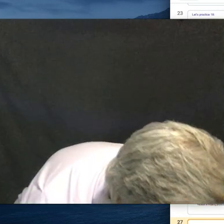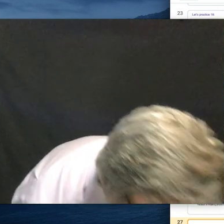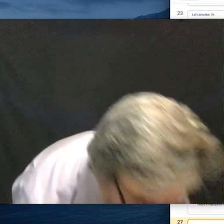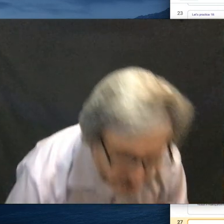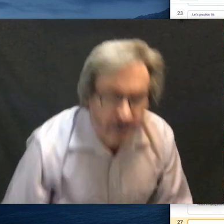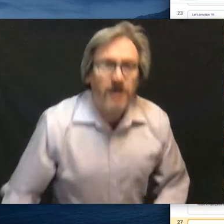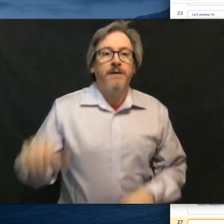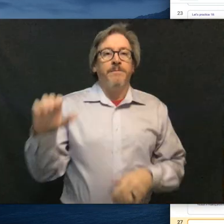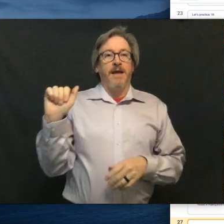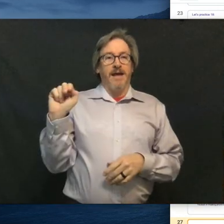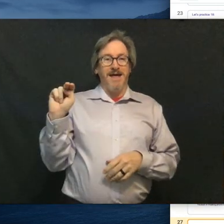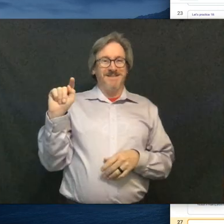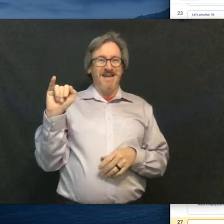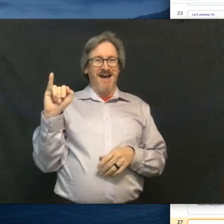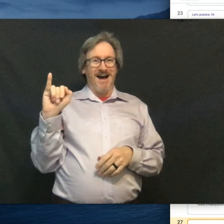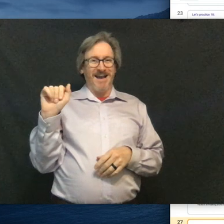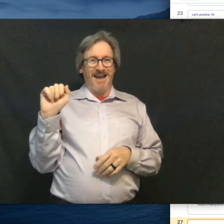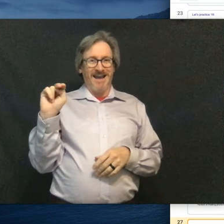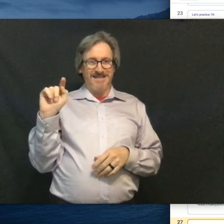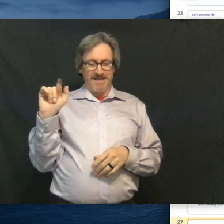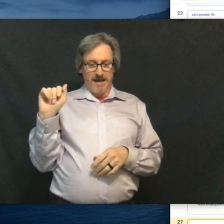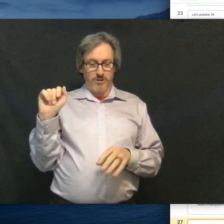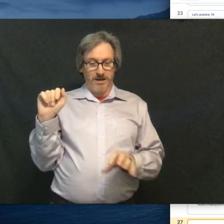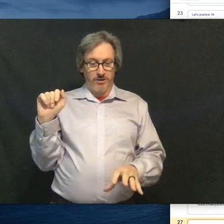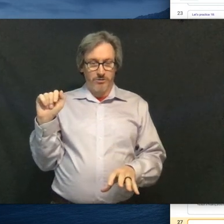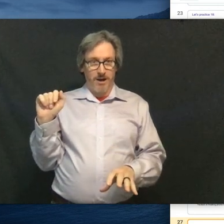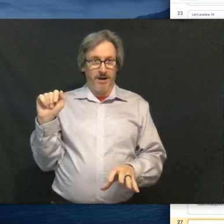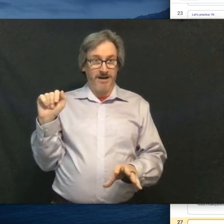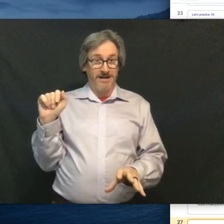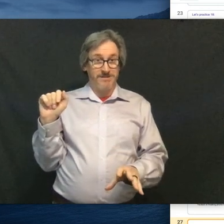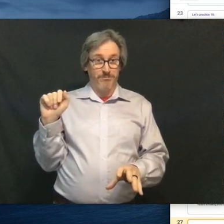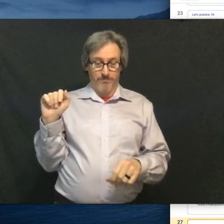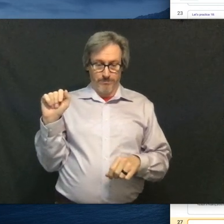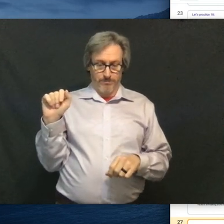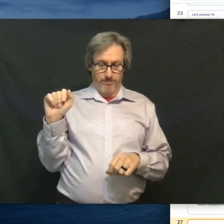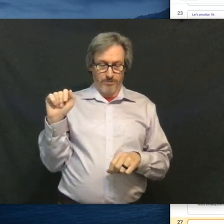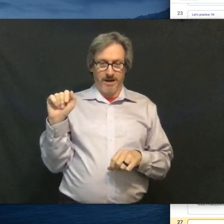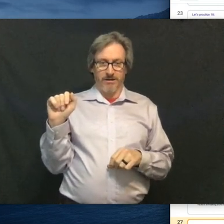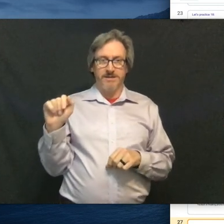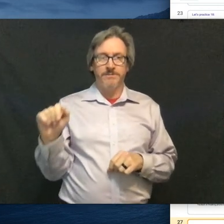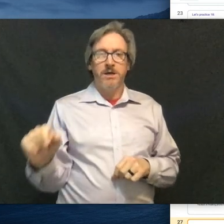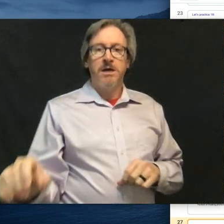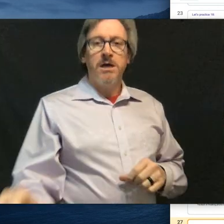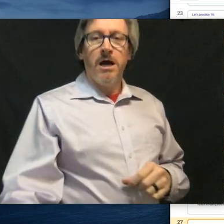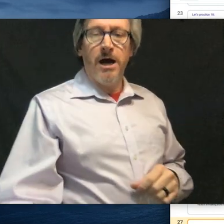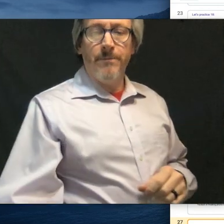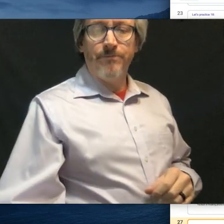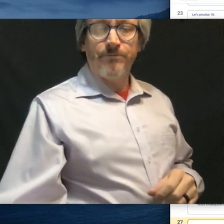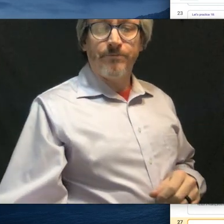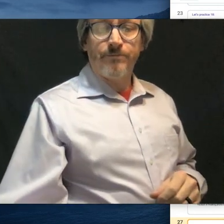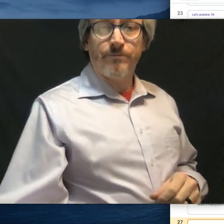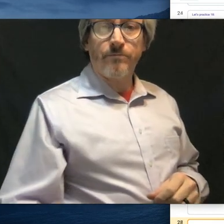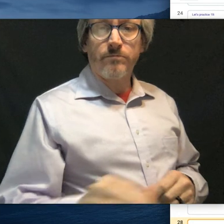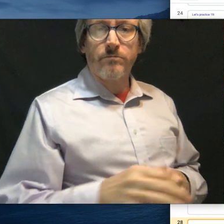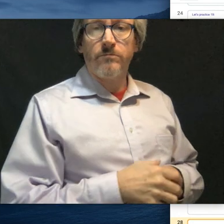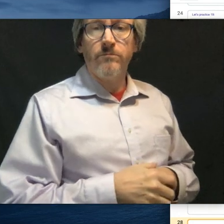get down. ANTI, ANTI. I'm trying a new tripod and it's precarious.